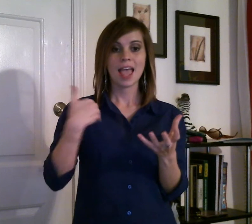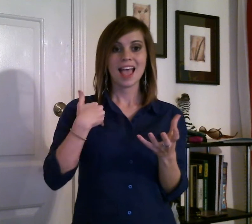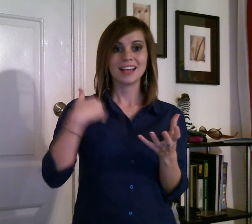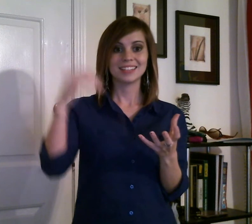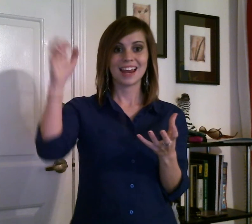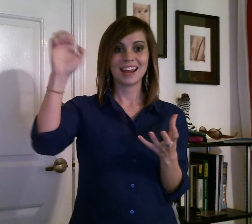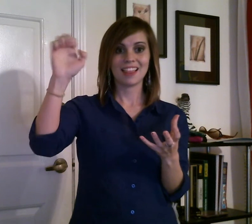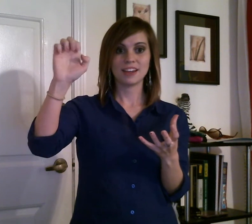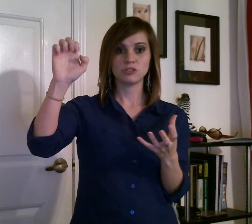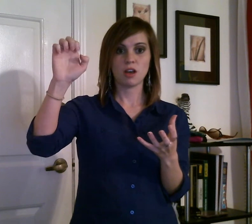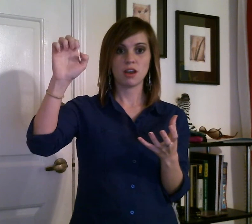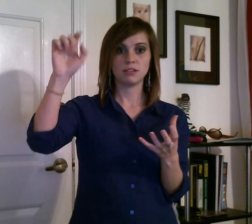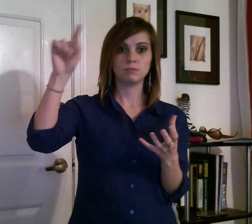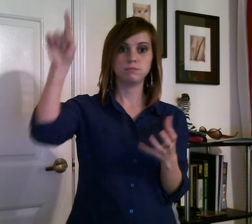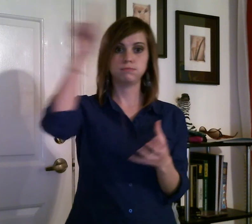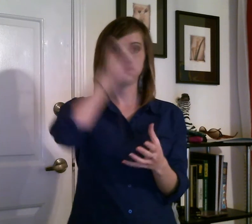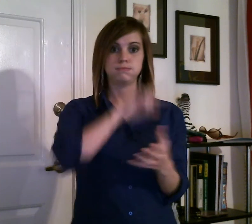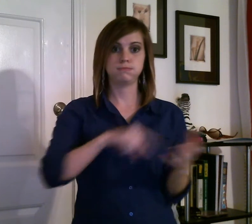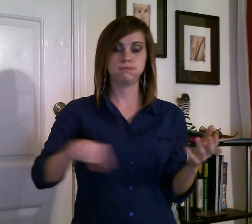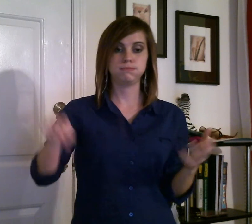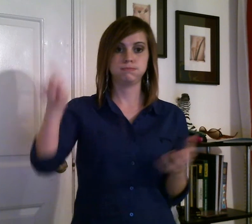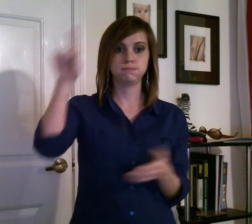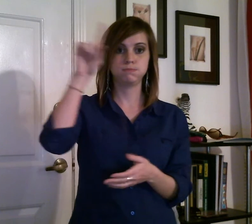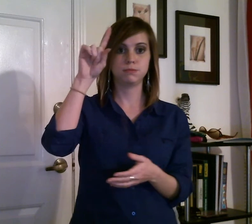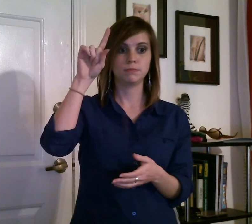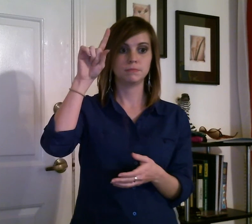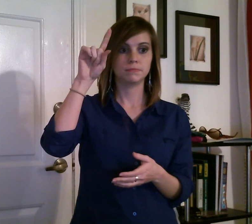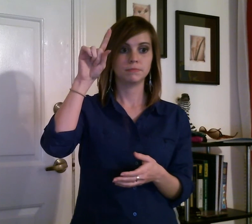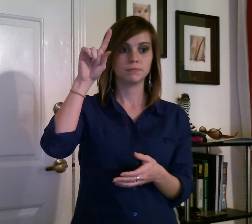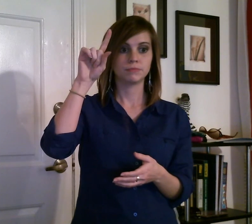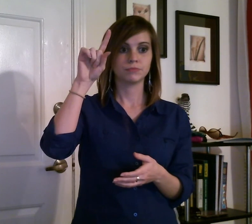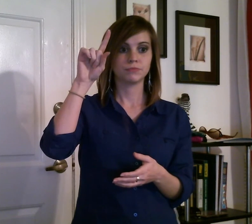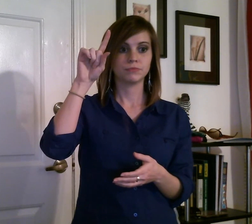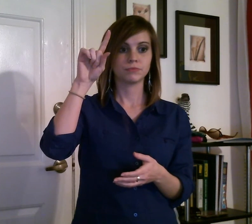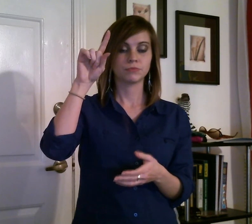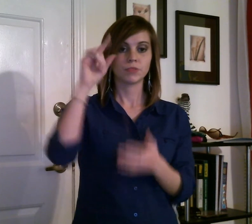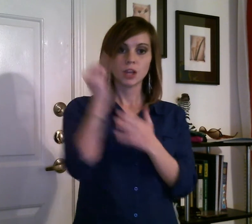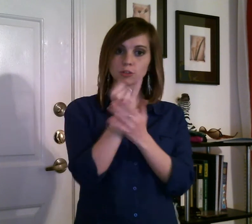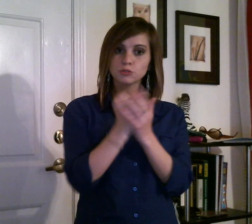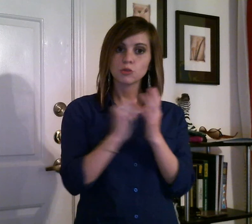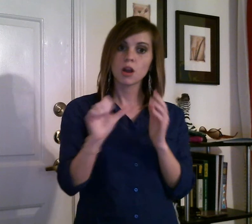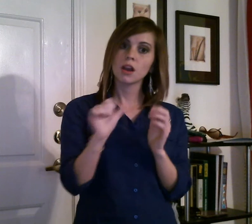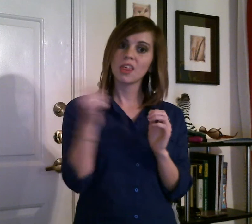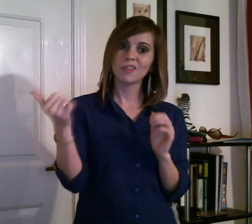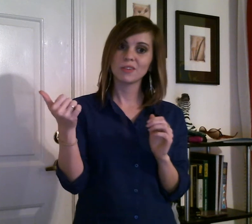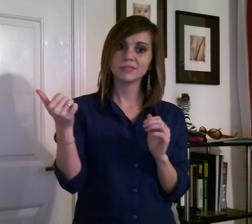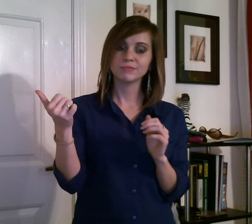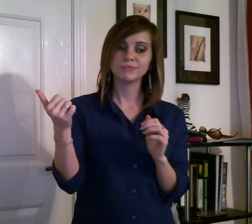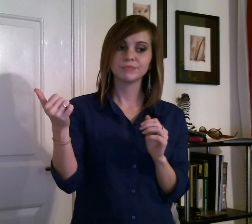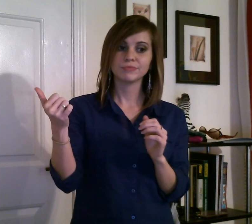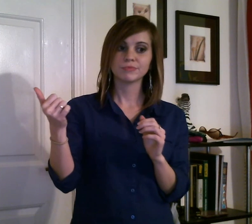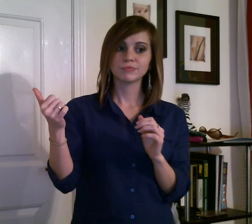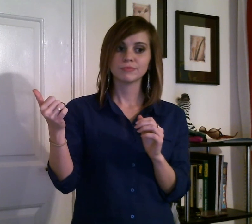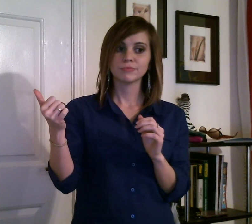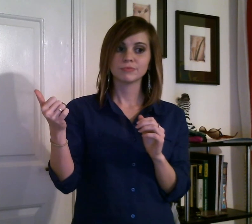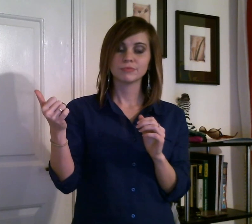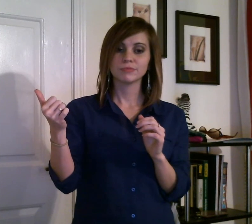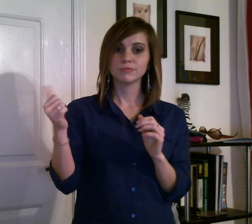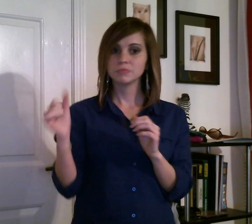around or floating around. And let's draw another hydrogen atom over here. And obviously this distance isn't to scale. This distance is